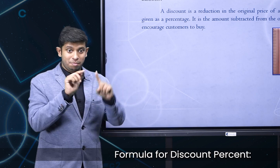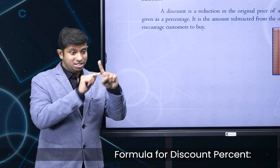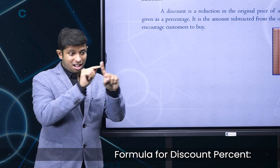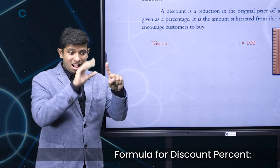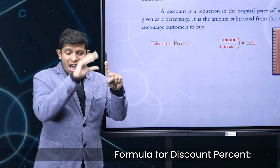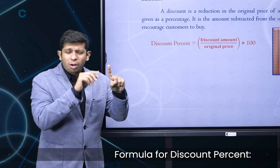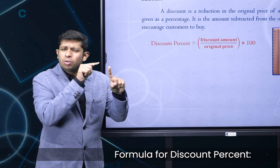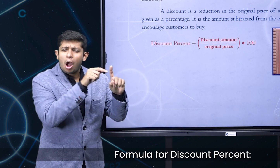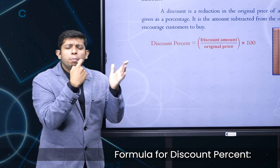Formula for discount percent.